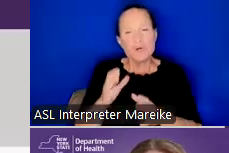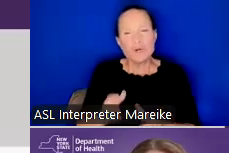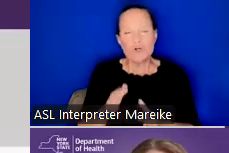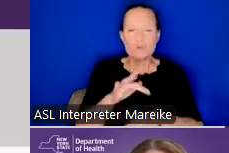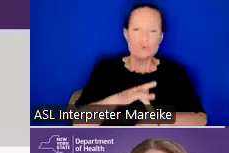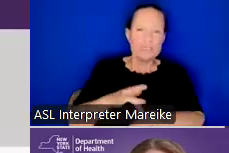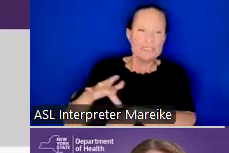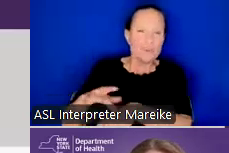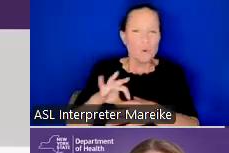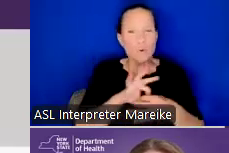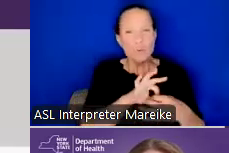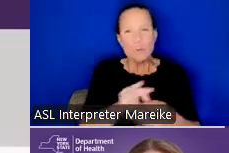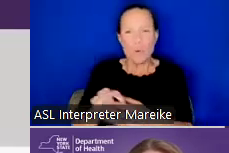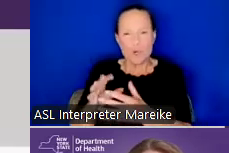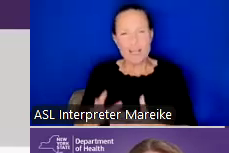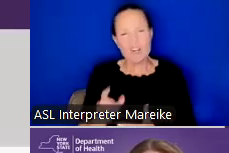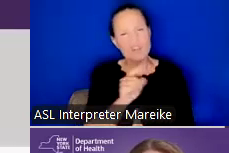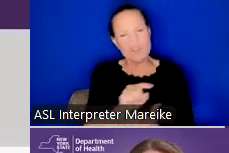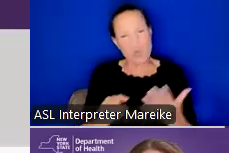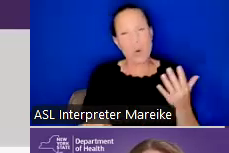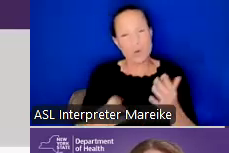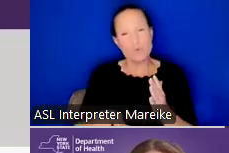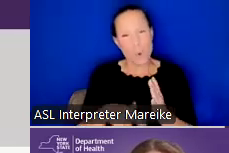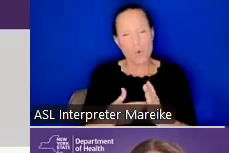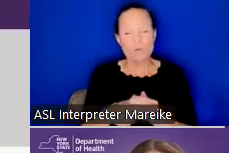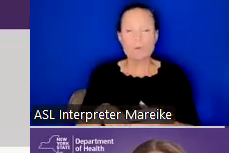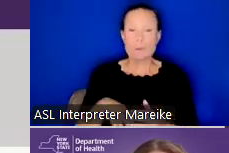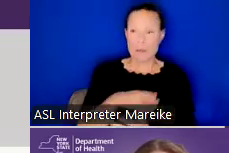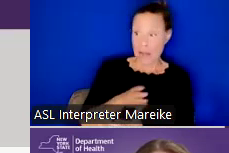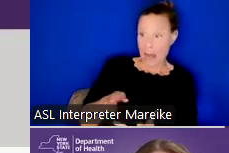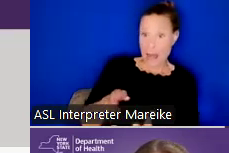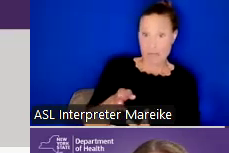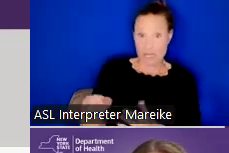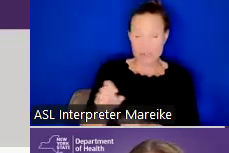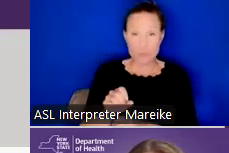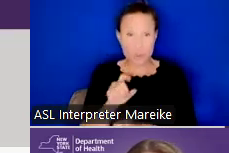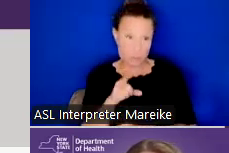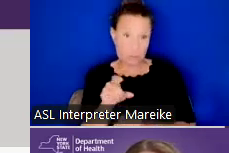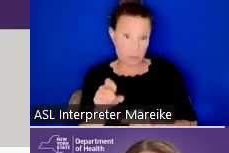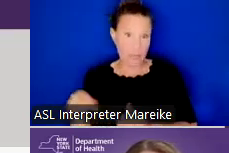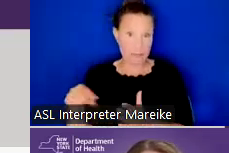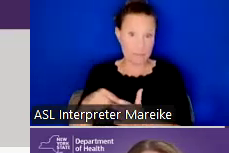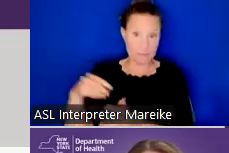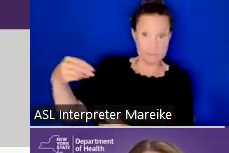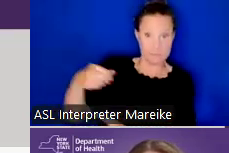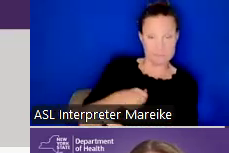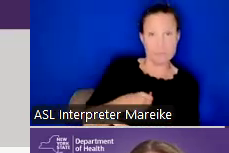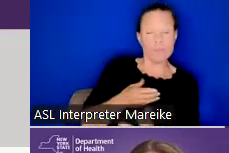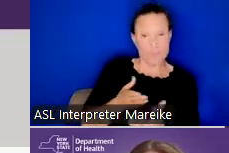similar roles. And navigation activities are eligible for reimbursement through the Social Care Network